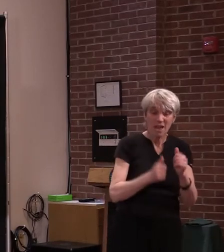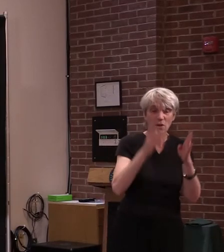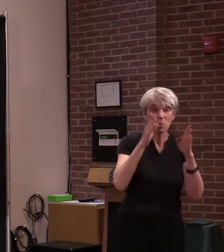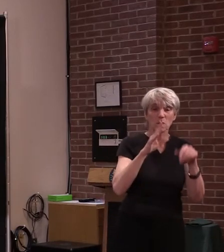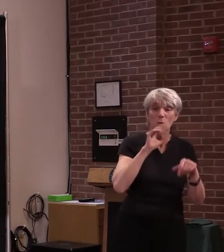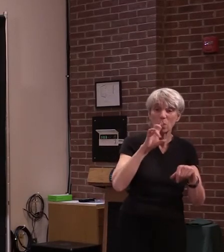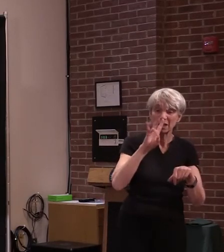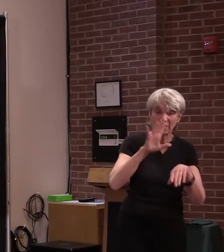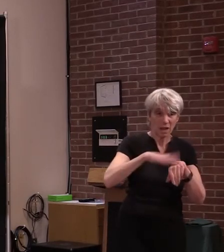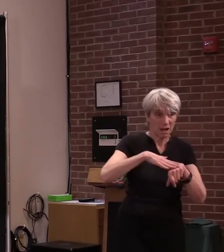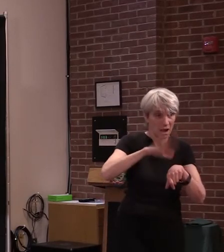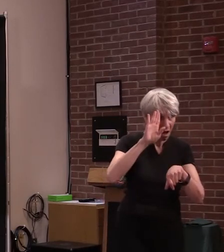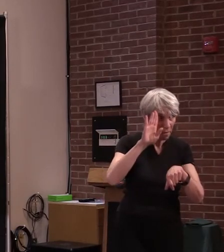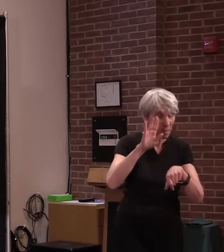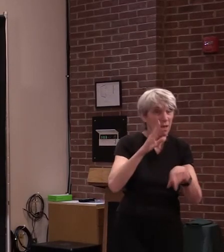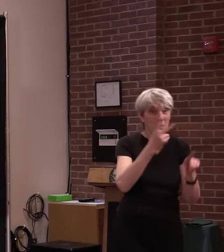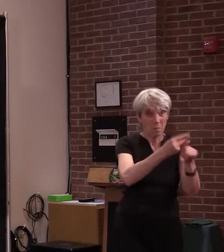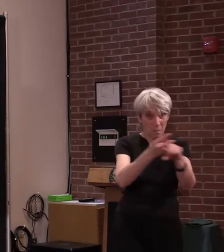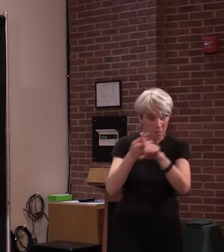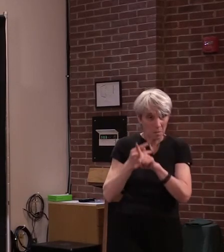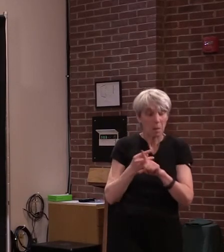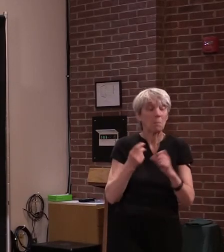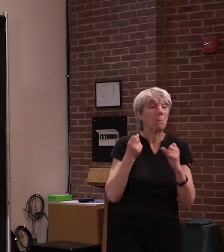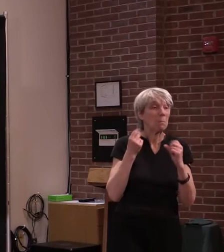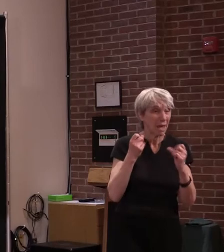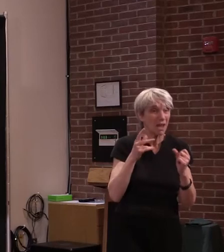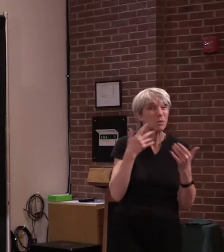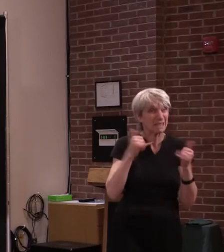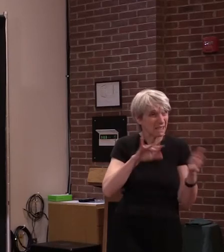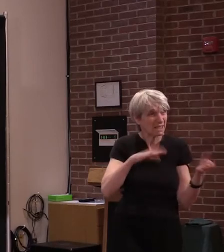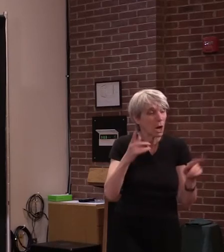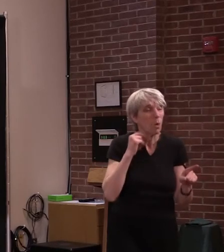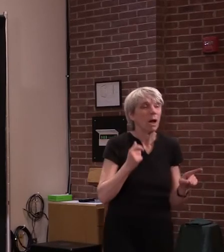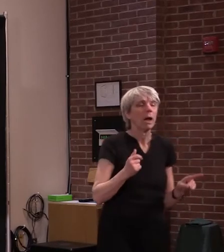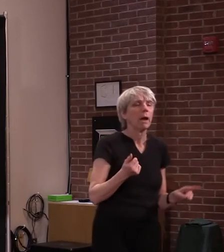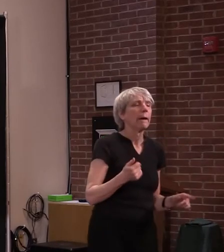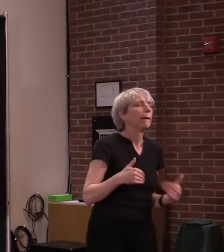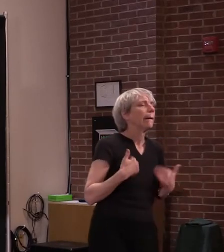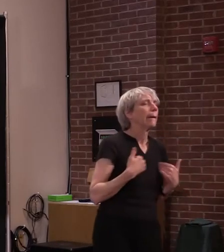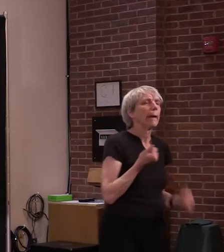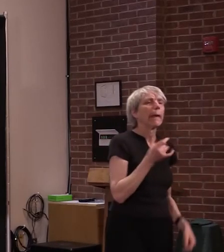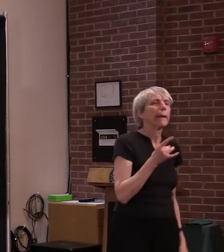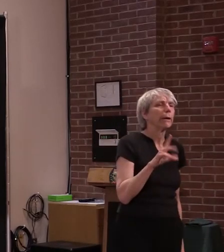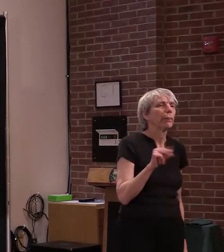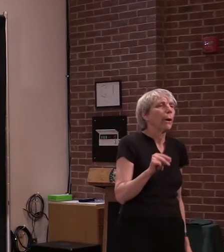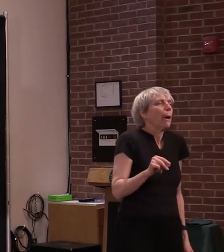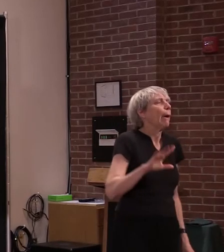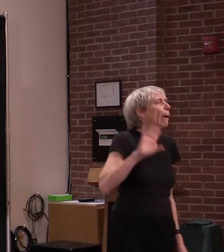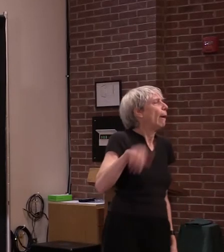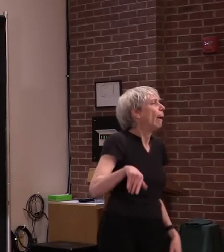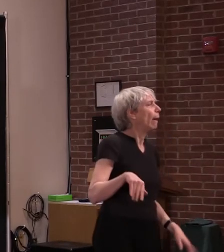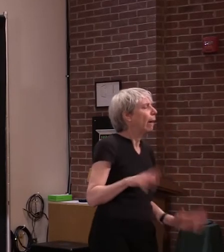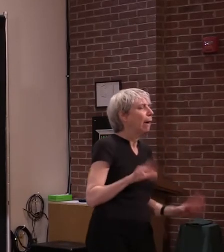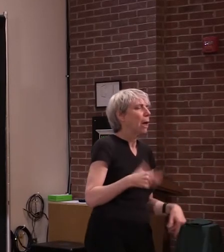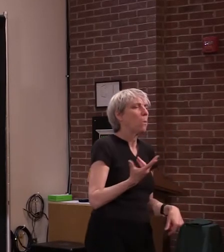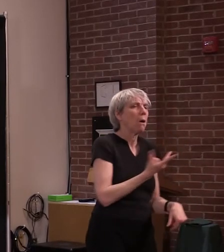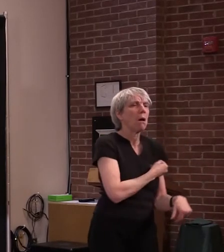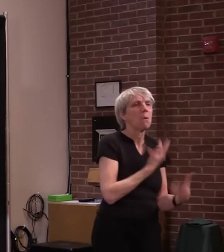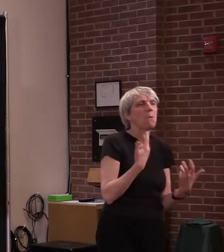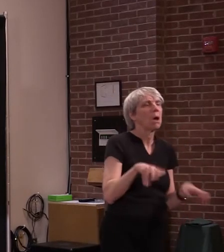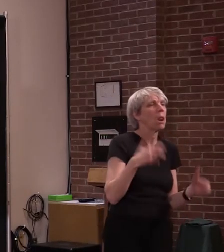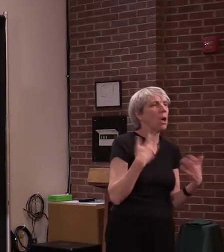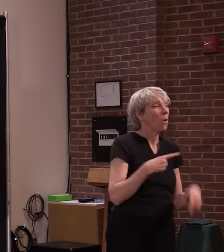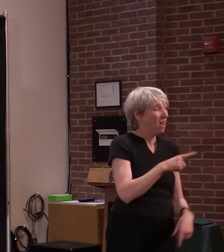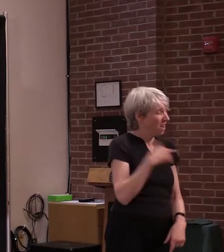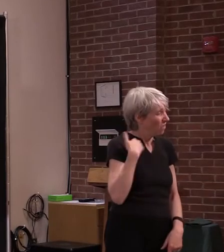lot of them would die because 30-year-olds or 20-year-olds or 18-year-olds won't do it. And I don't think that there's any way